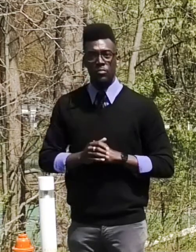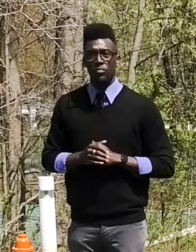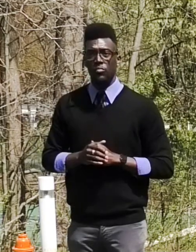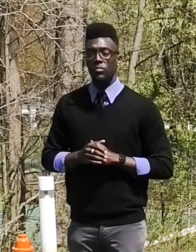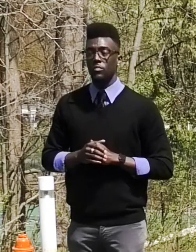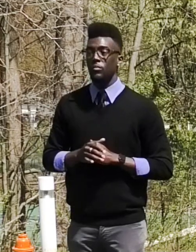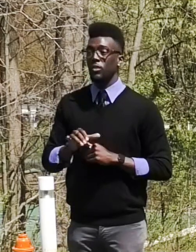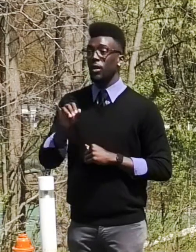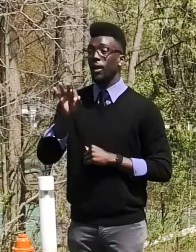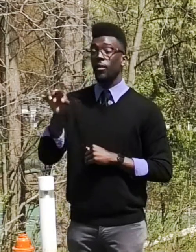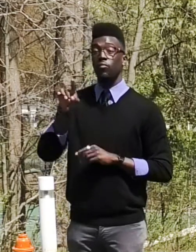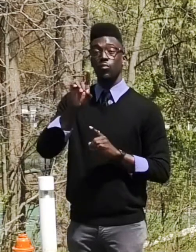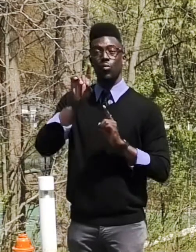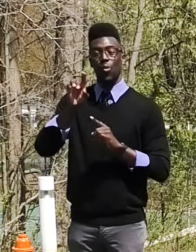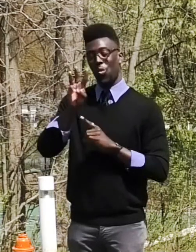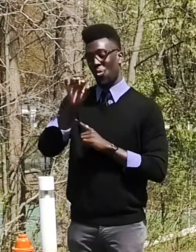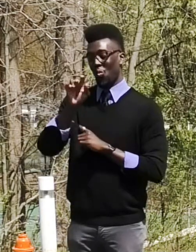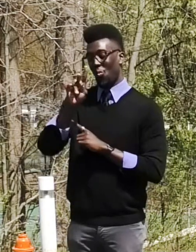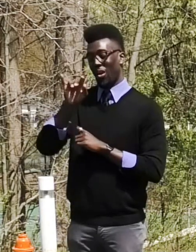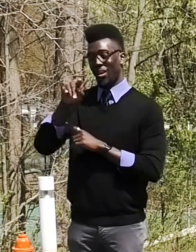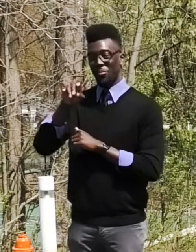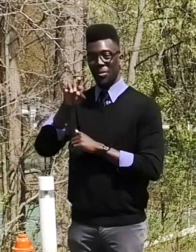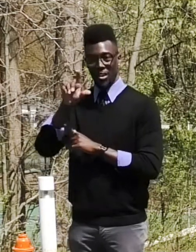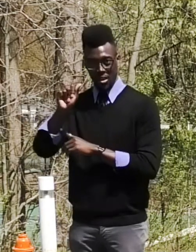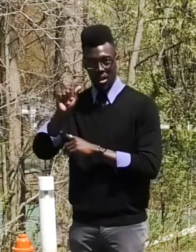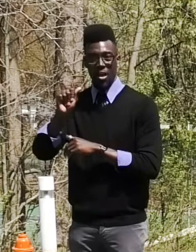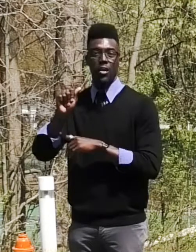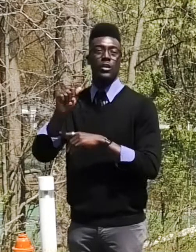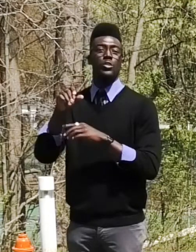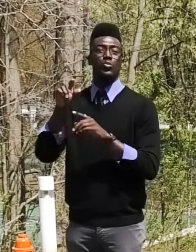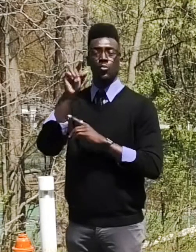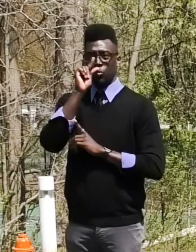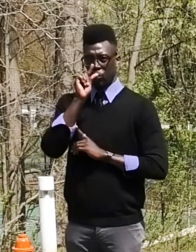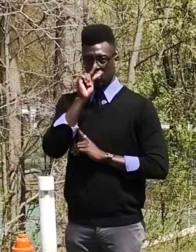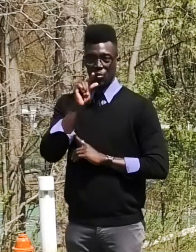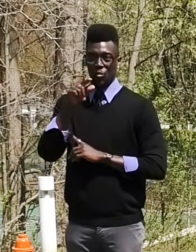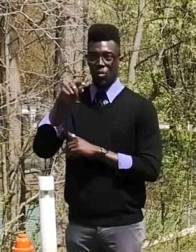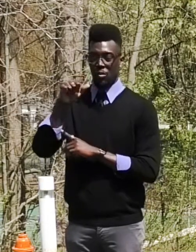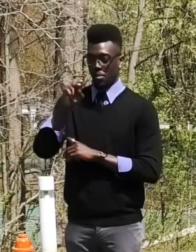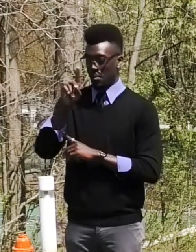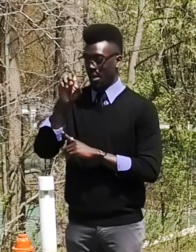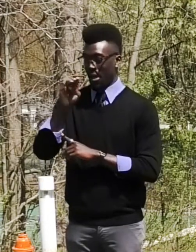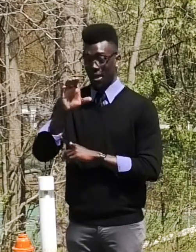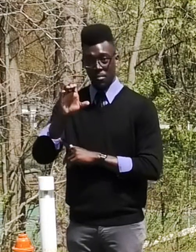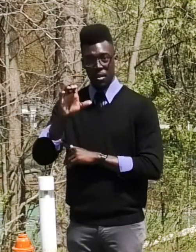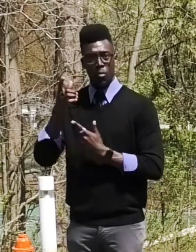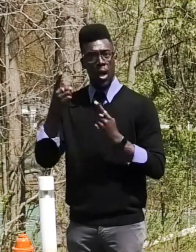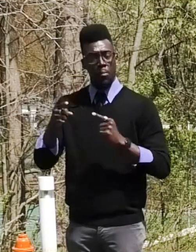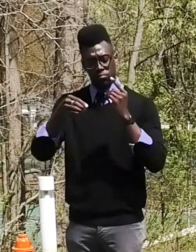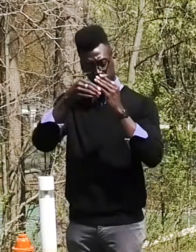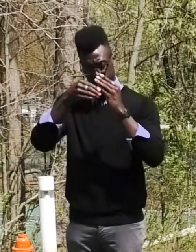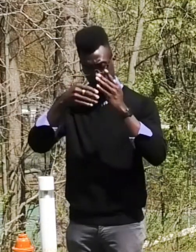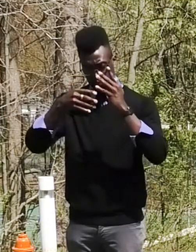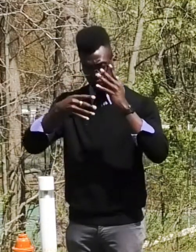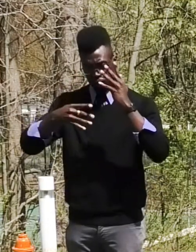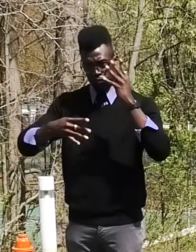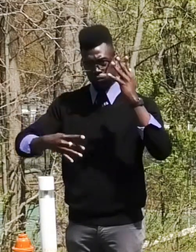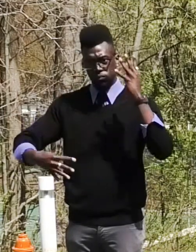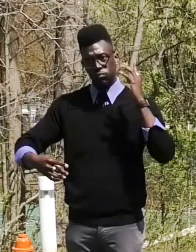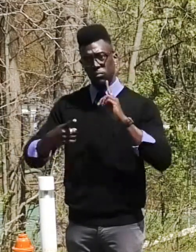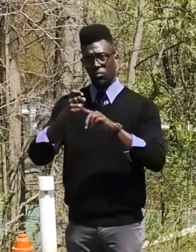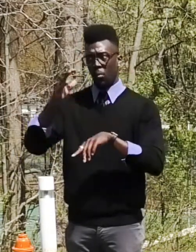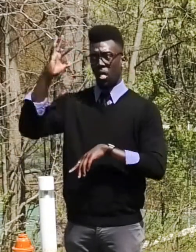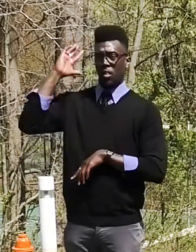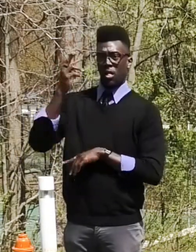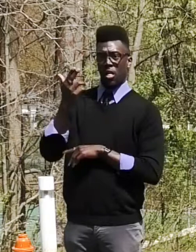up and go to the book of Wikipedia and Google pandemics, what you'll find is a long list of pandemics from 13-something